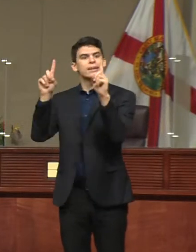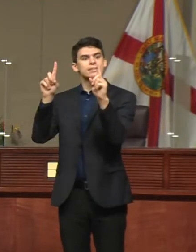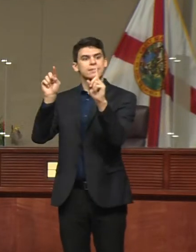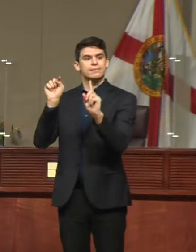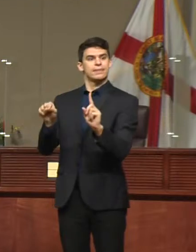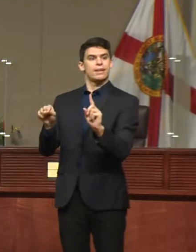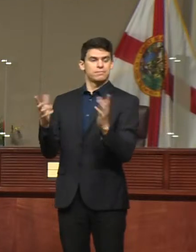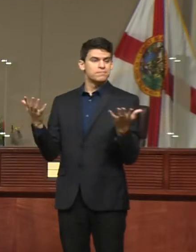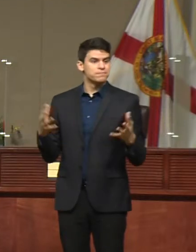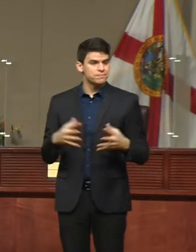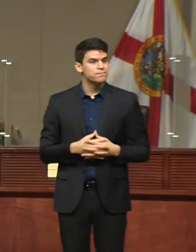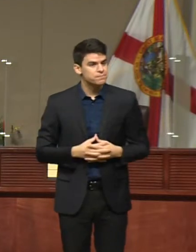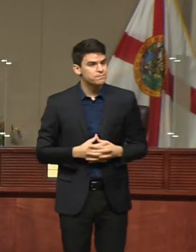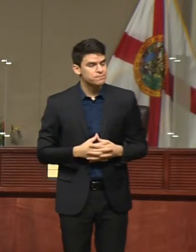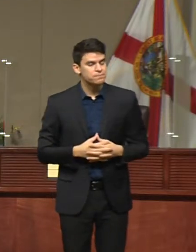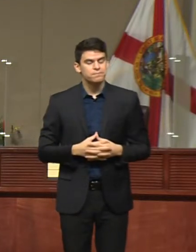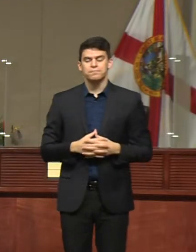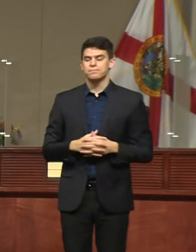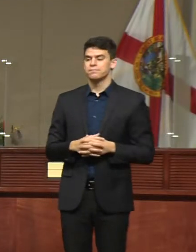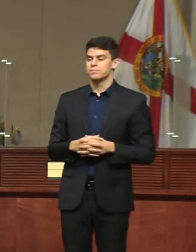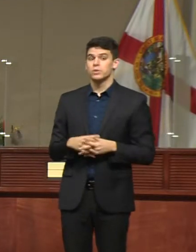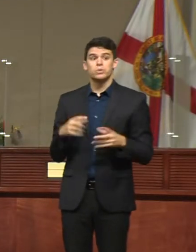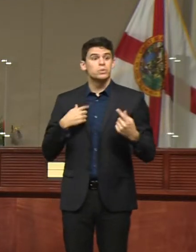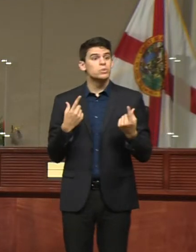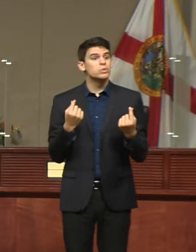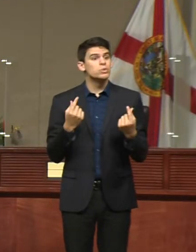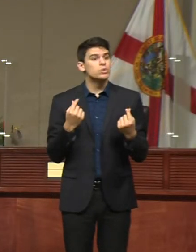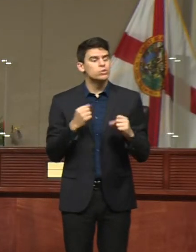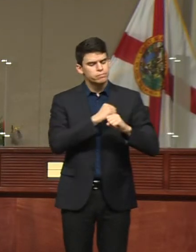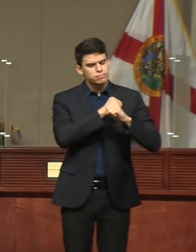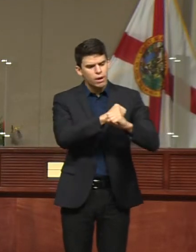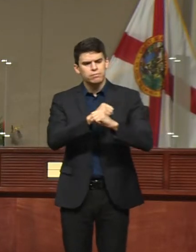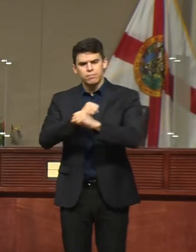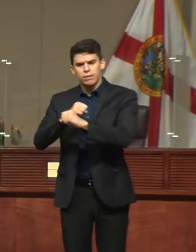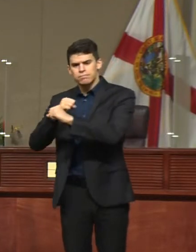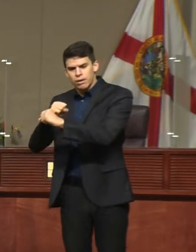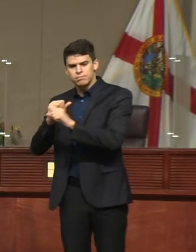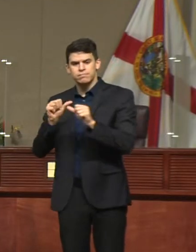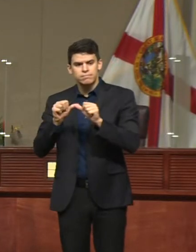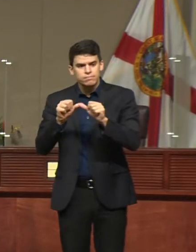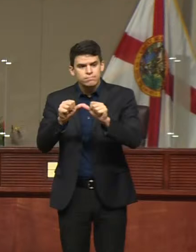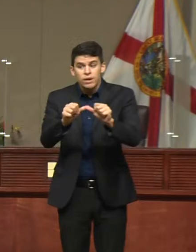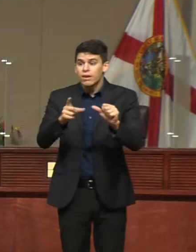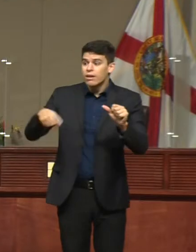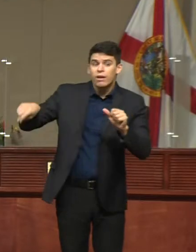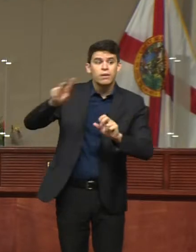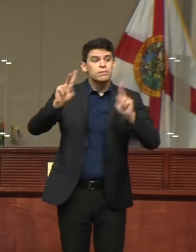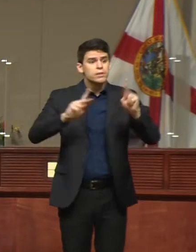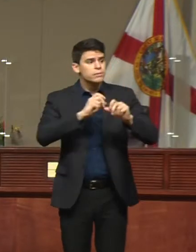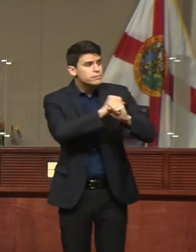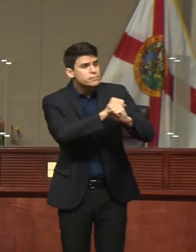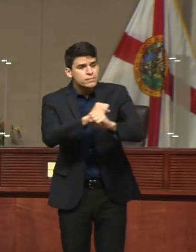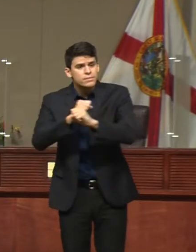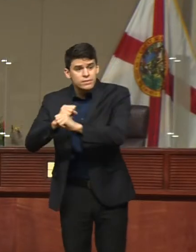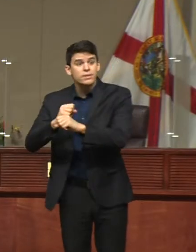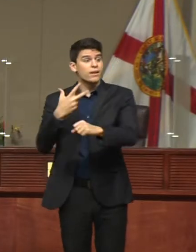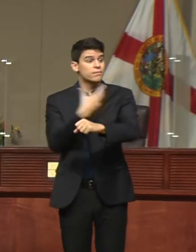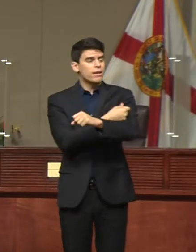variants. So what we have to do is to continue to protect ourselves, protect those who are around us, and increase vaccination